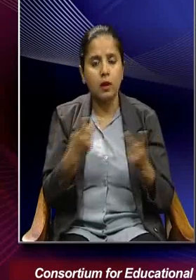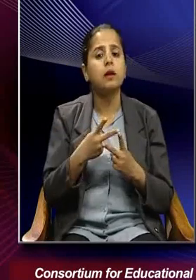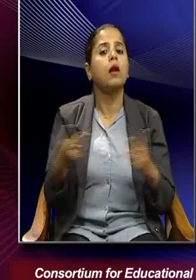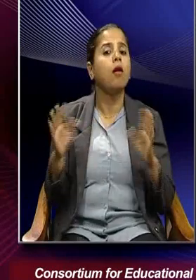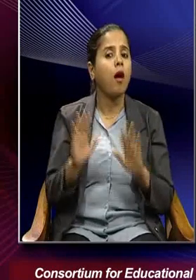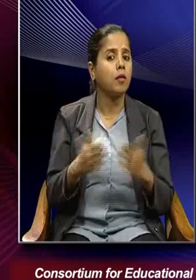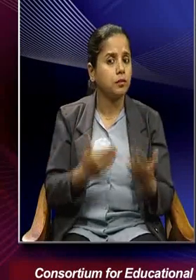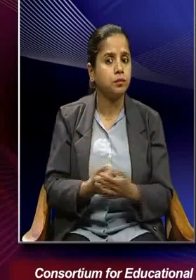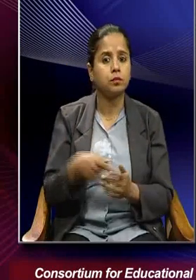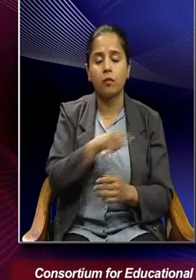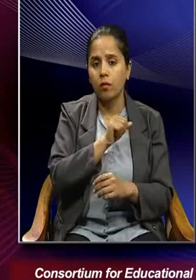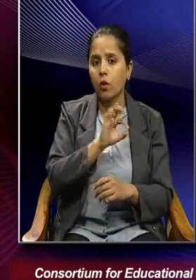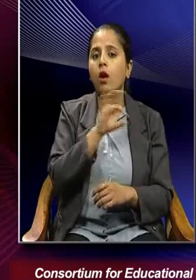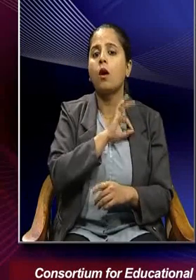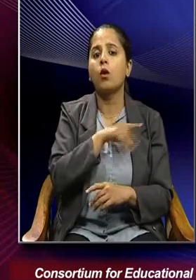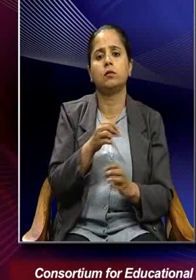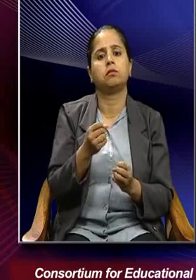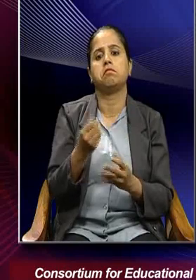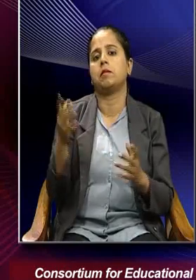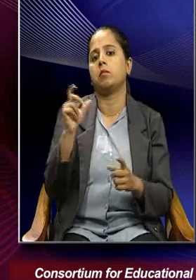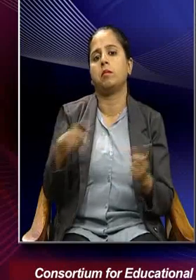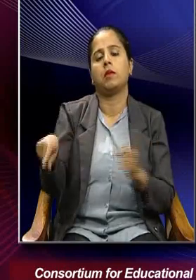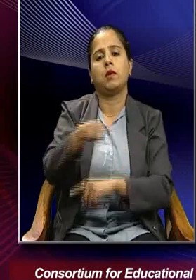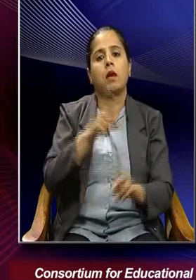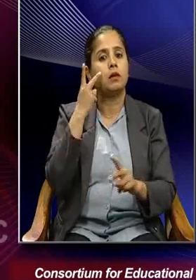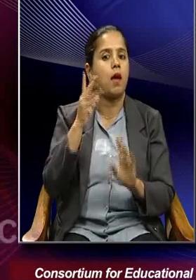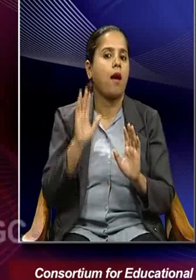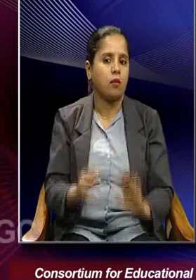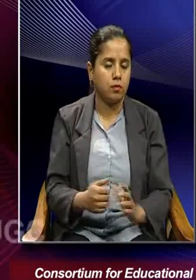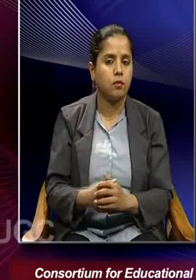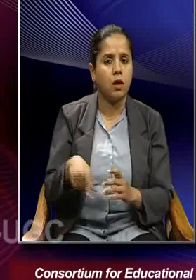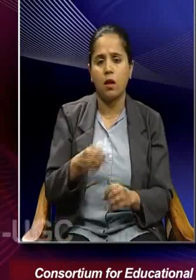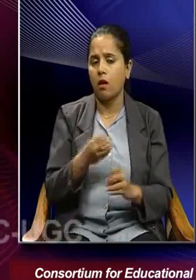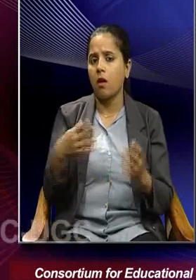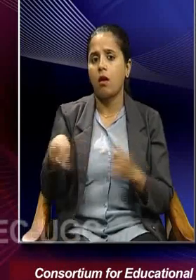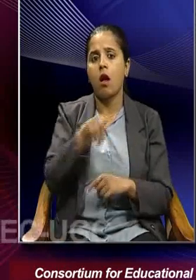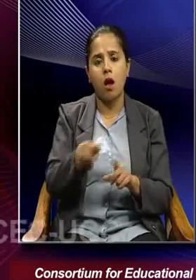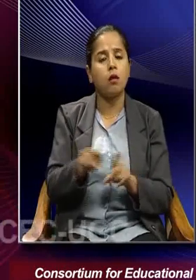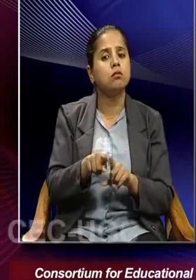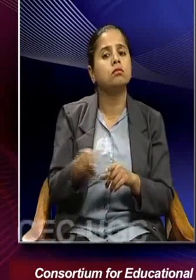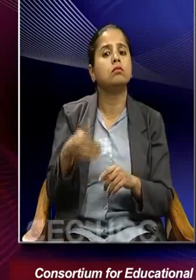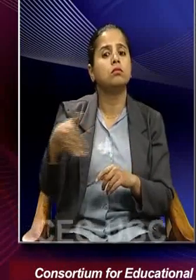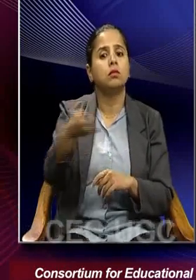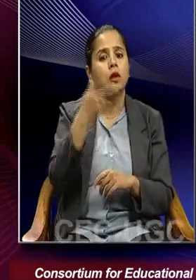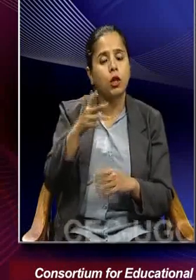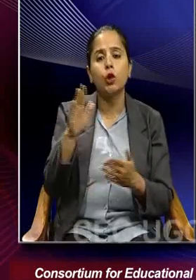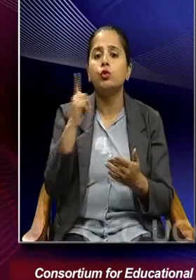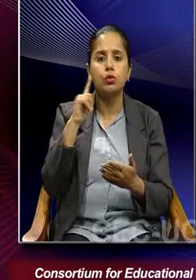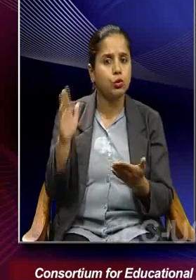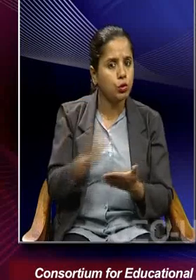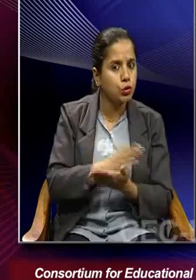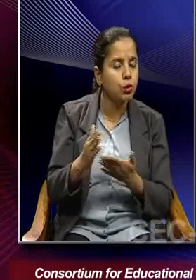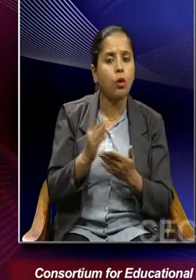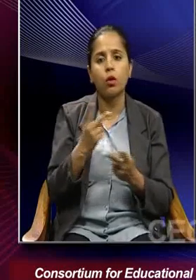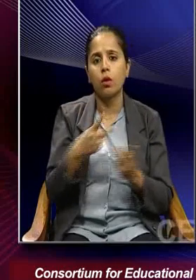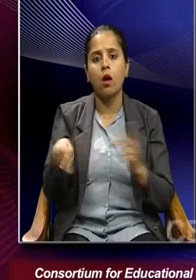and they were liked by so many people at that point of time, and thereafter also these songs